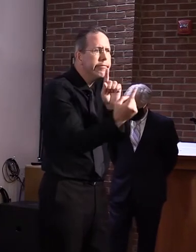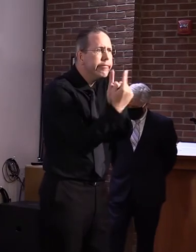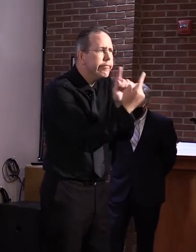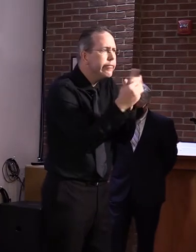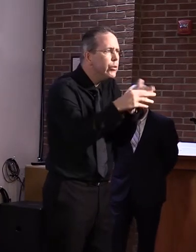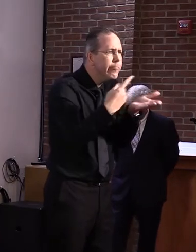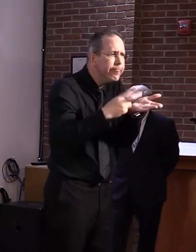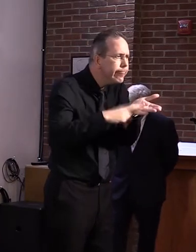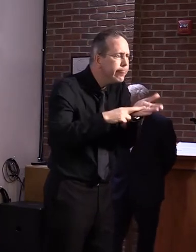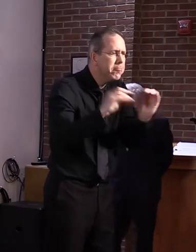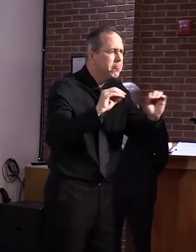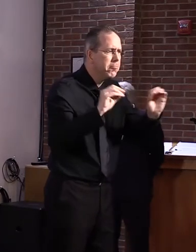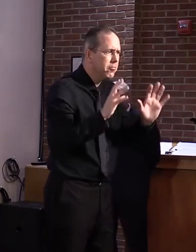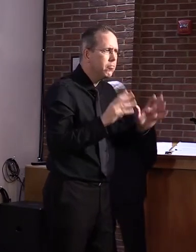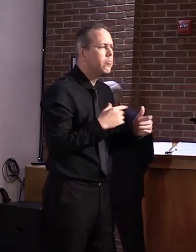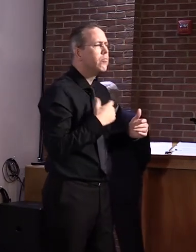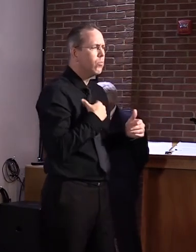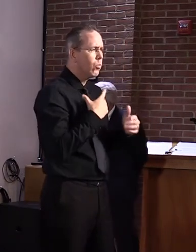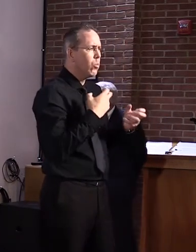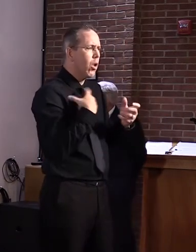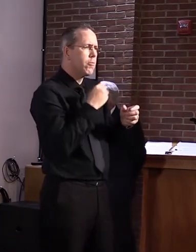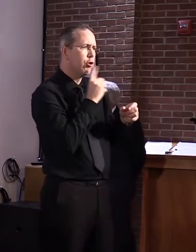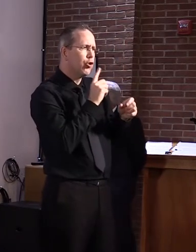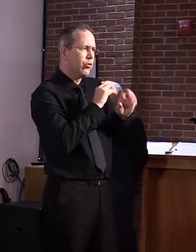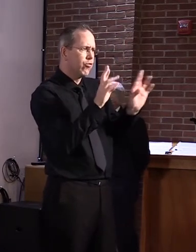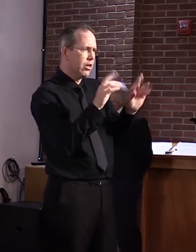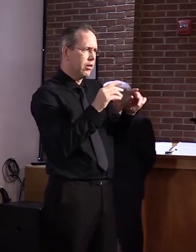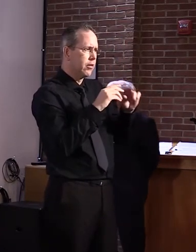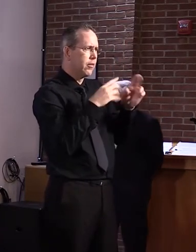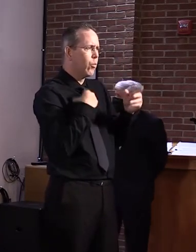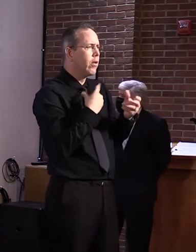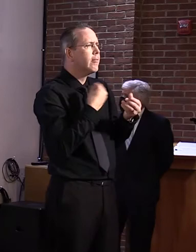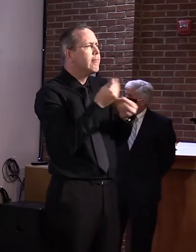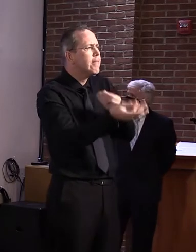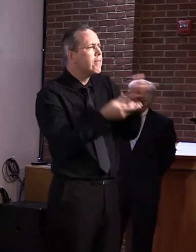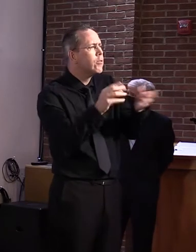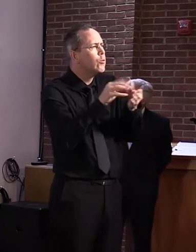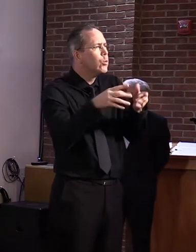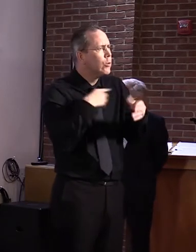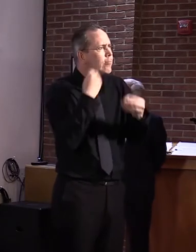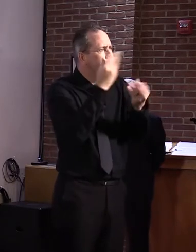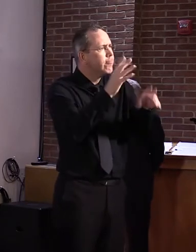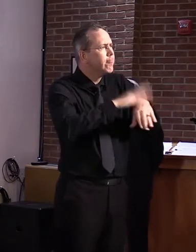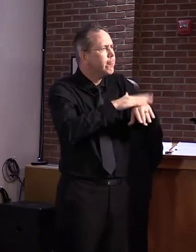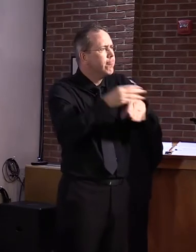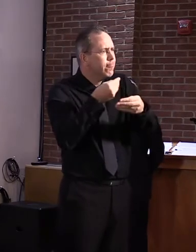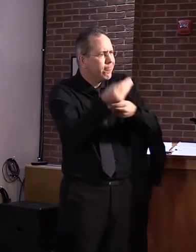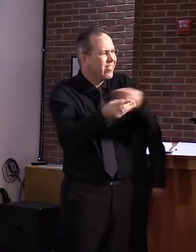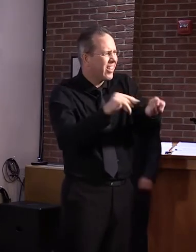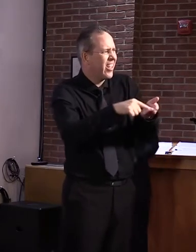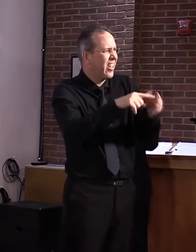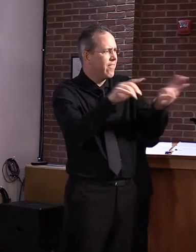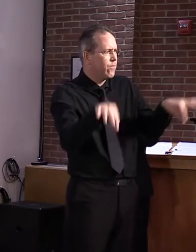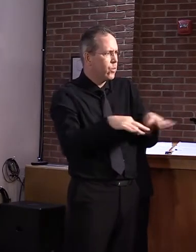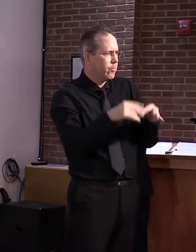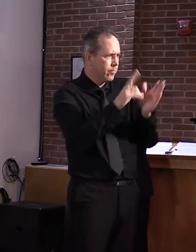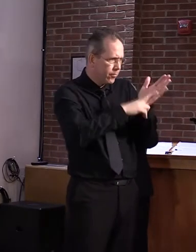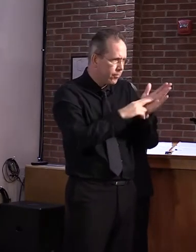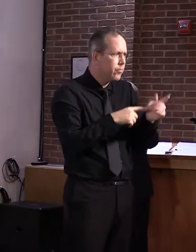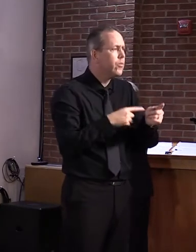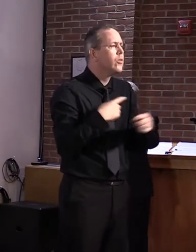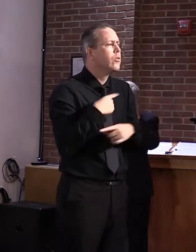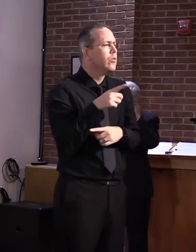restart plan. So, as it turns out, there weren't that many students that came back as of June 1st, as was